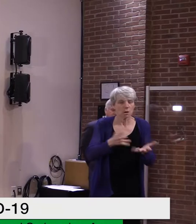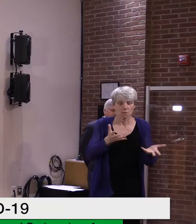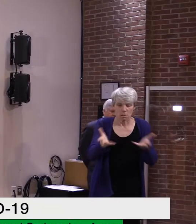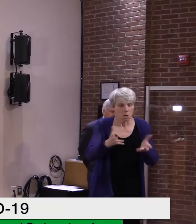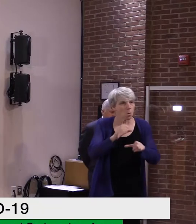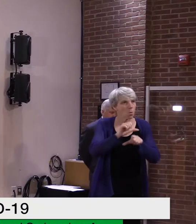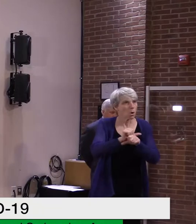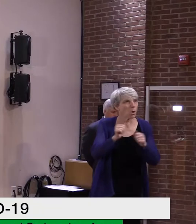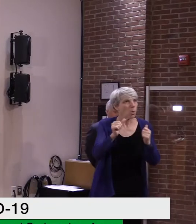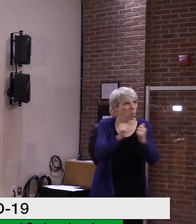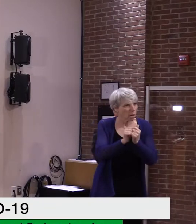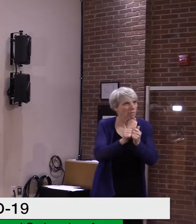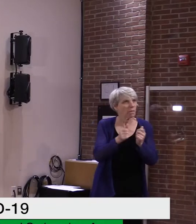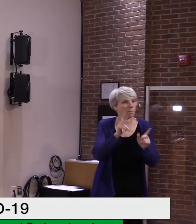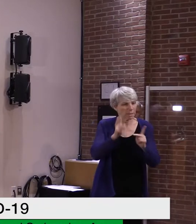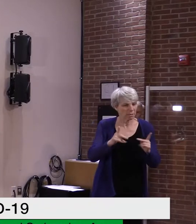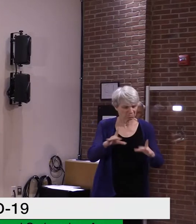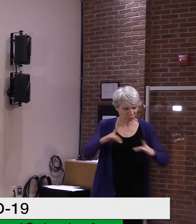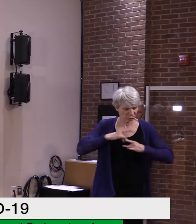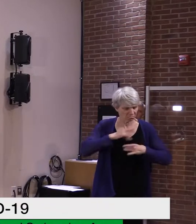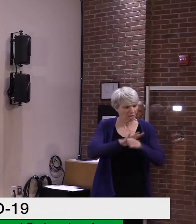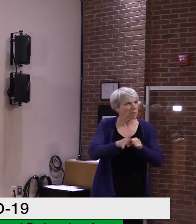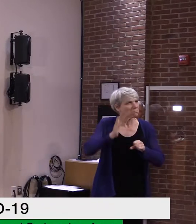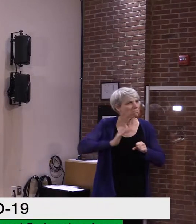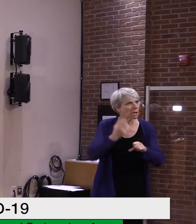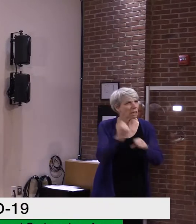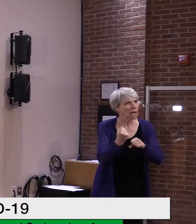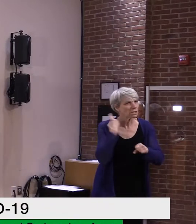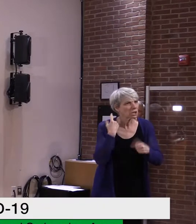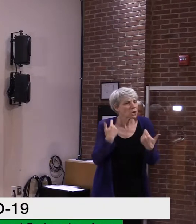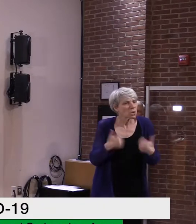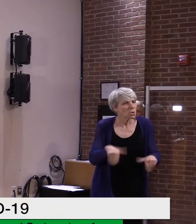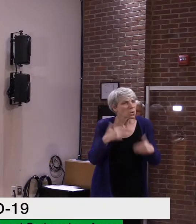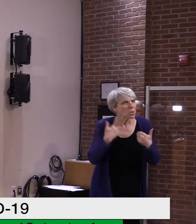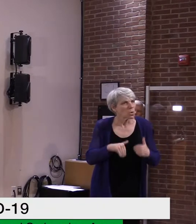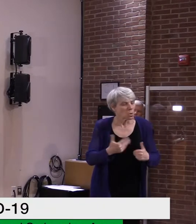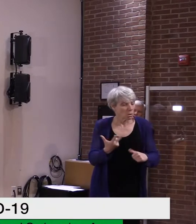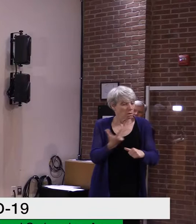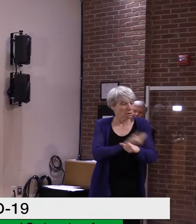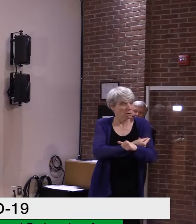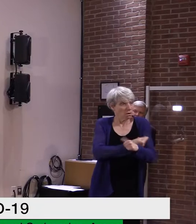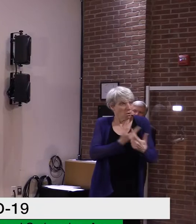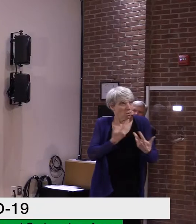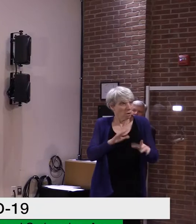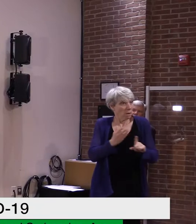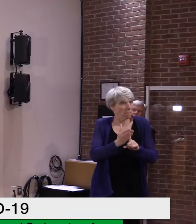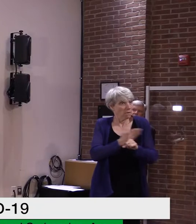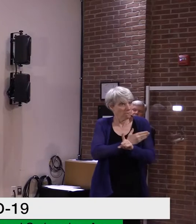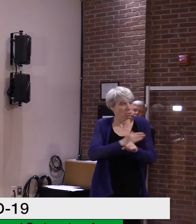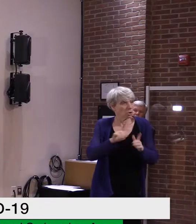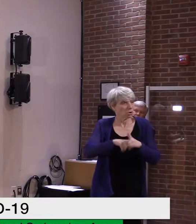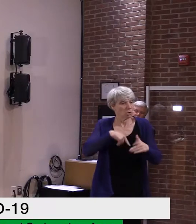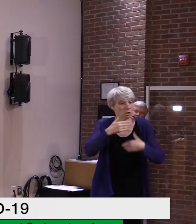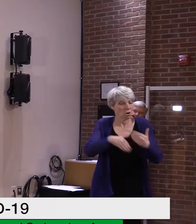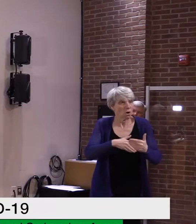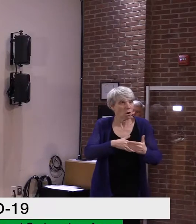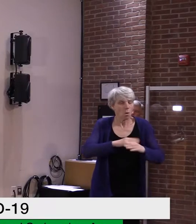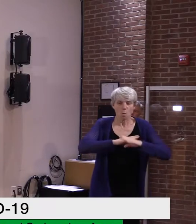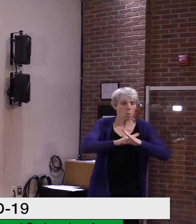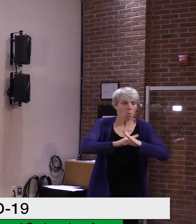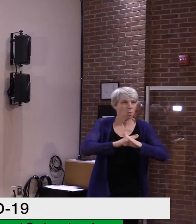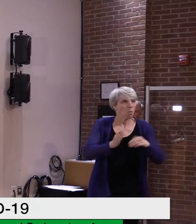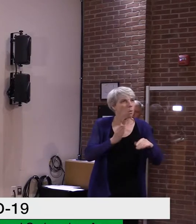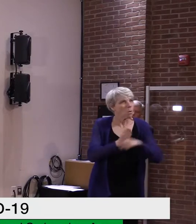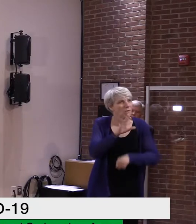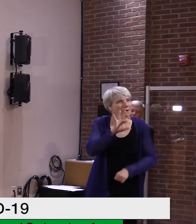frontline workers that have documented vaccine safety and over 90% effectiveness.